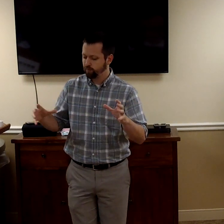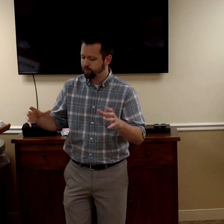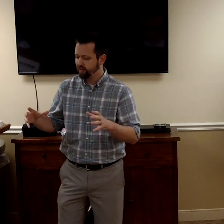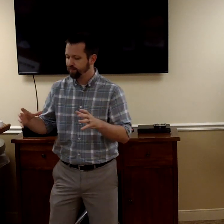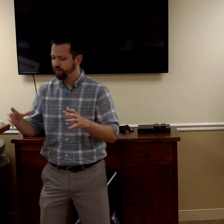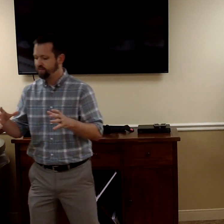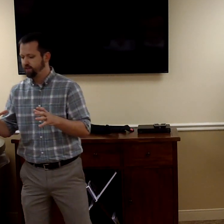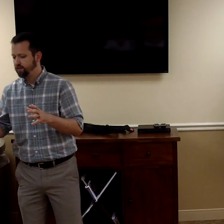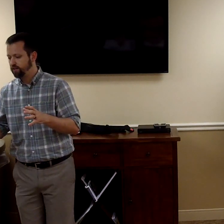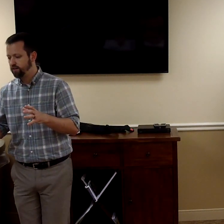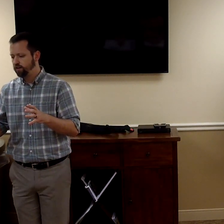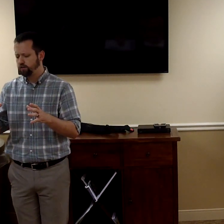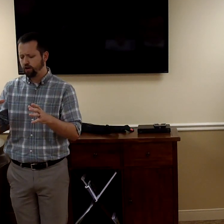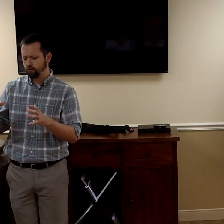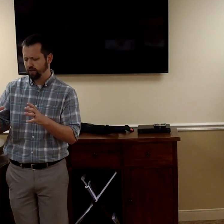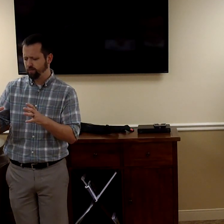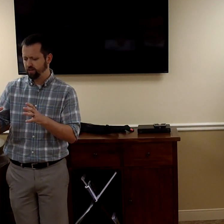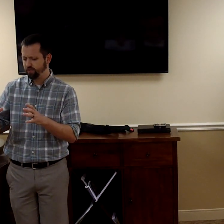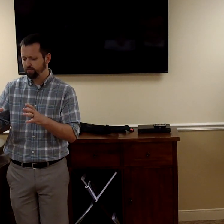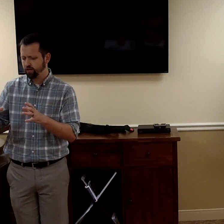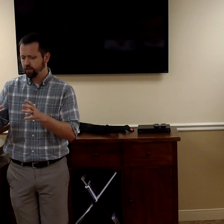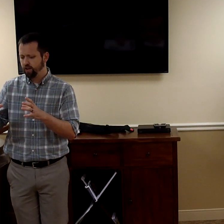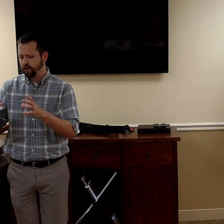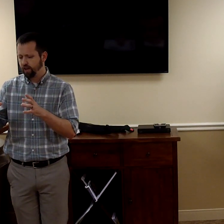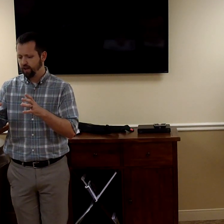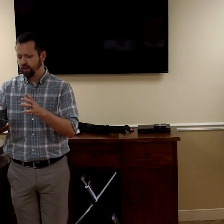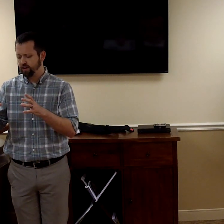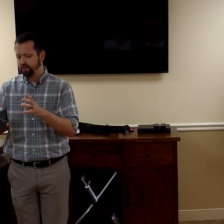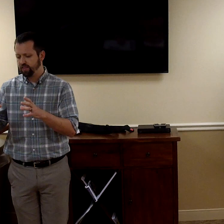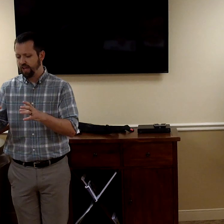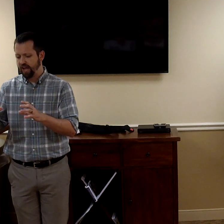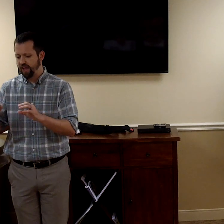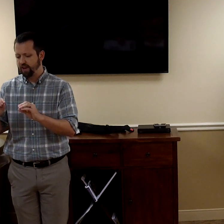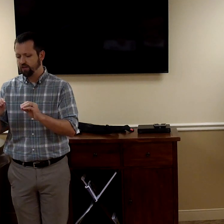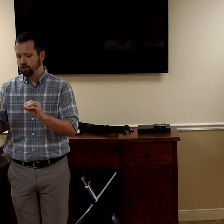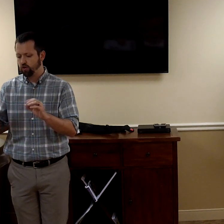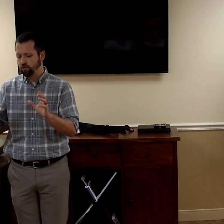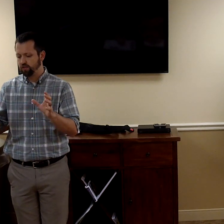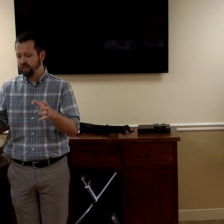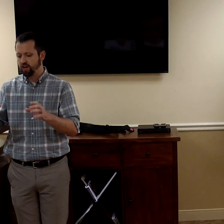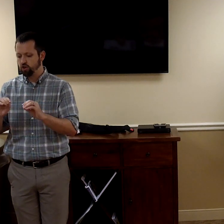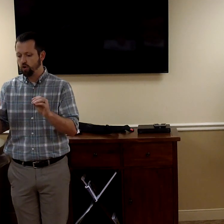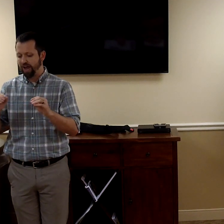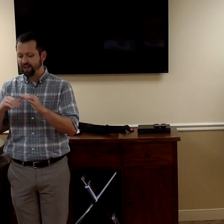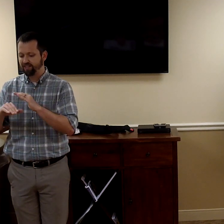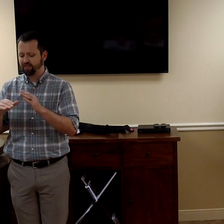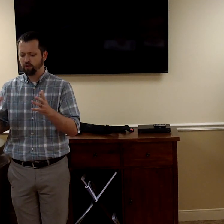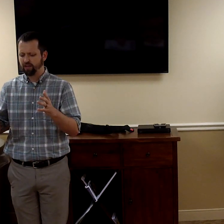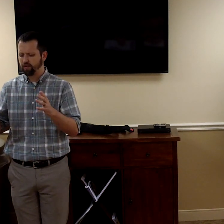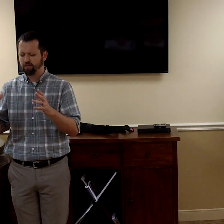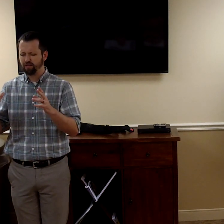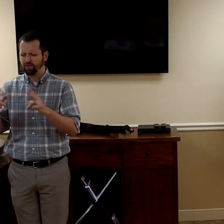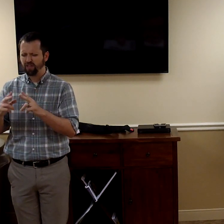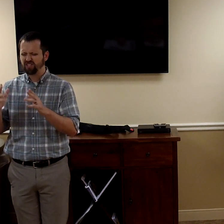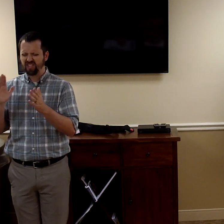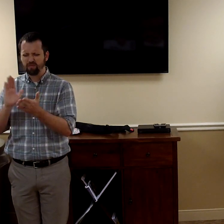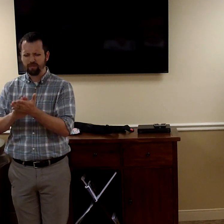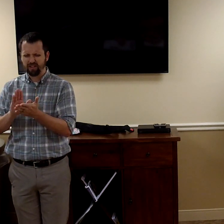of deaf kids in Nicaragua, I believe, and they had no access. They were like it's a village. I think it might have been a